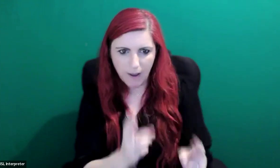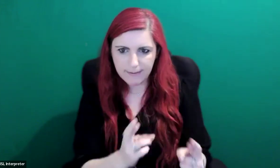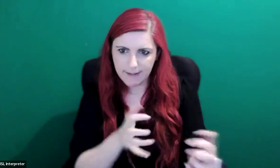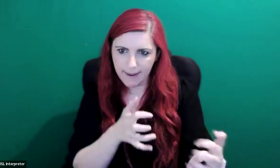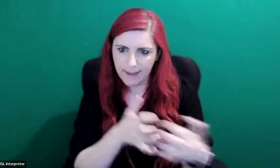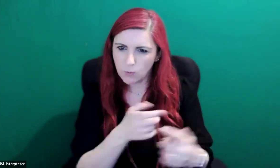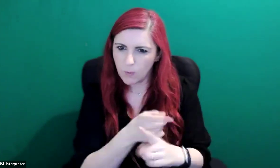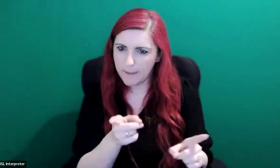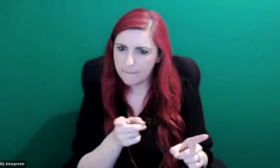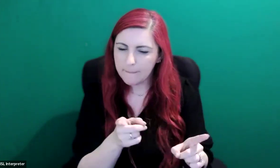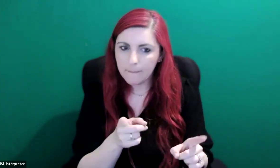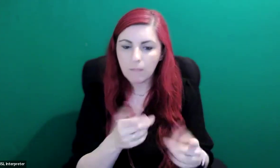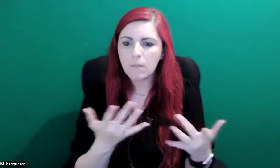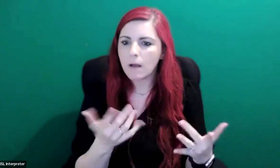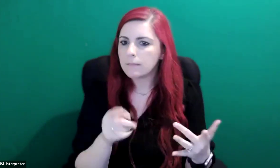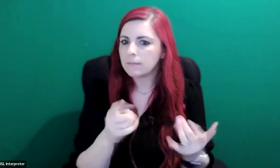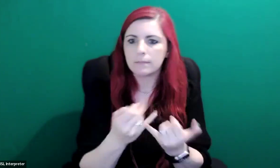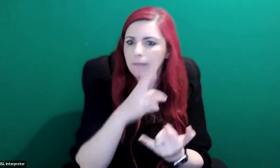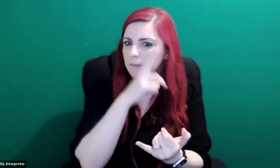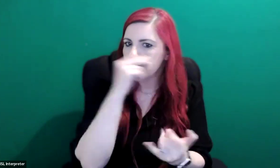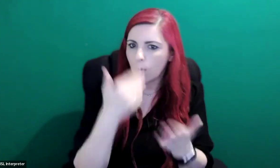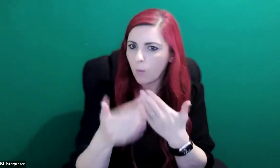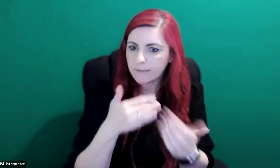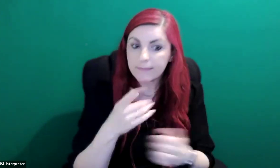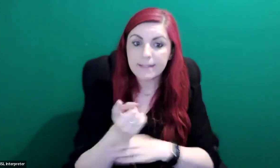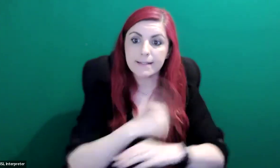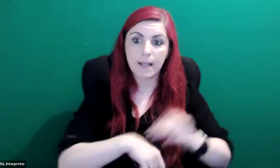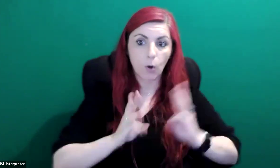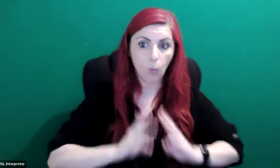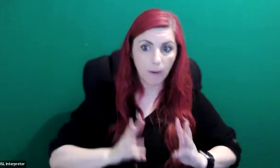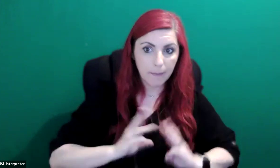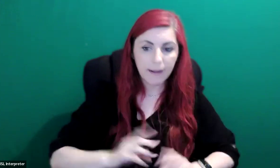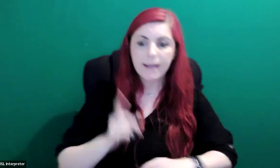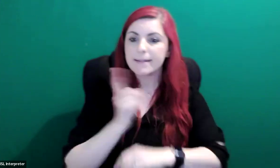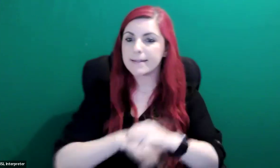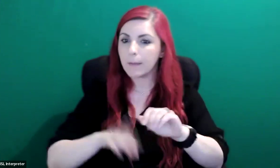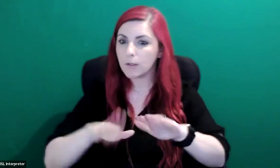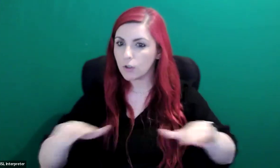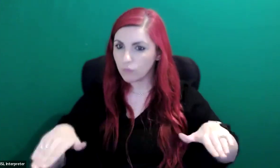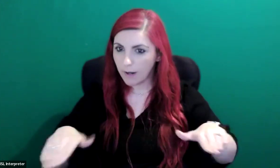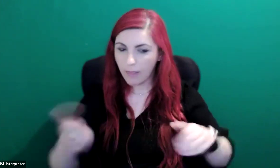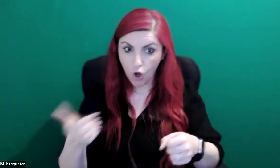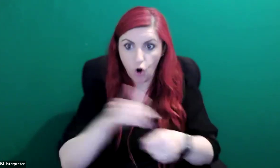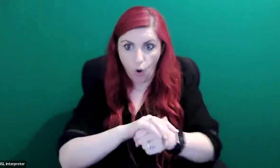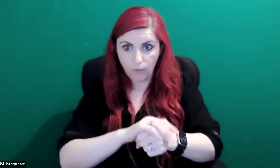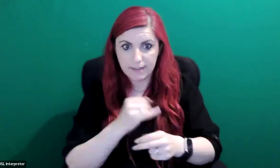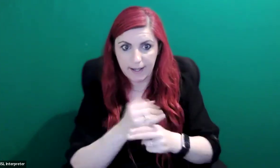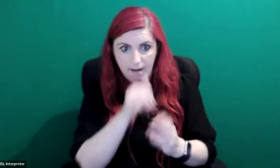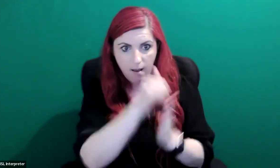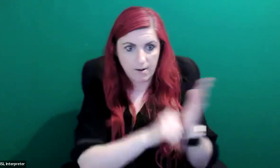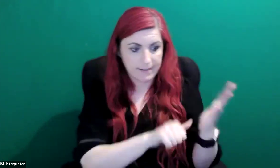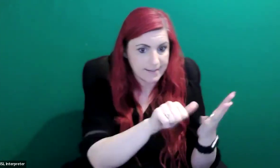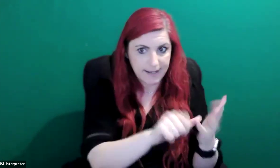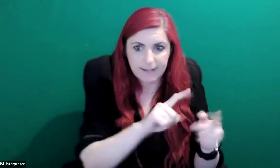them. So those specific groups are disabled women and disabled children, and those are covered specifically in Articles